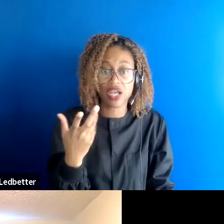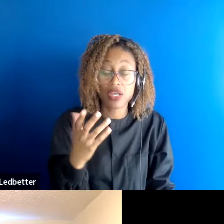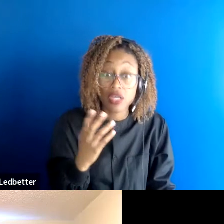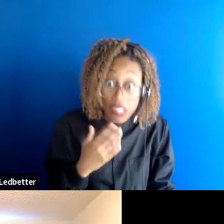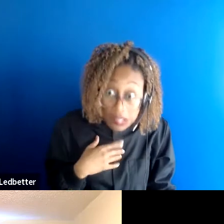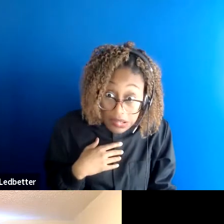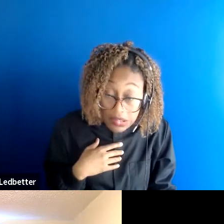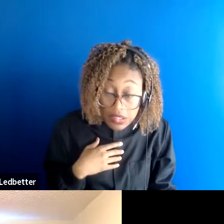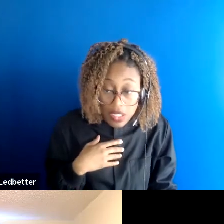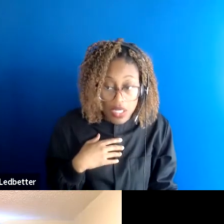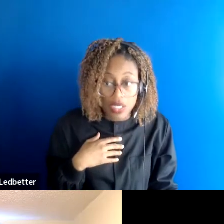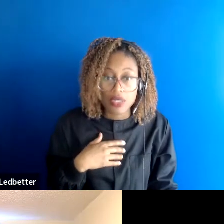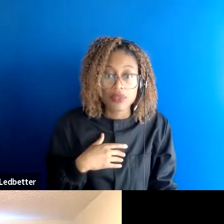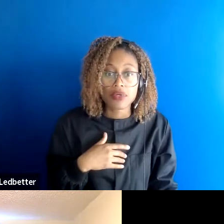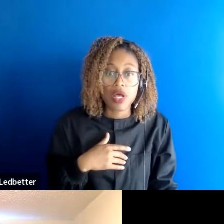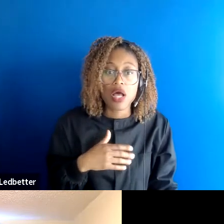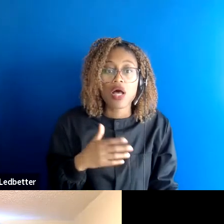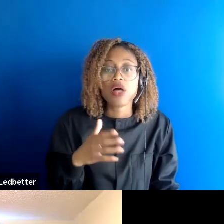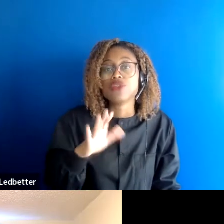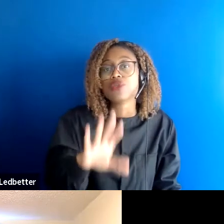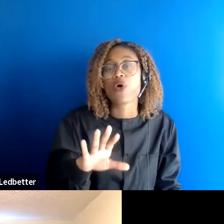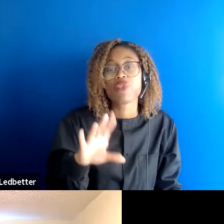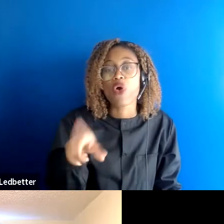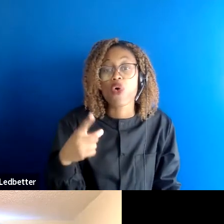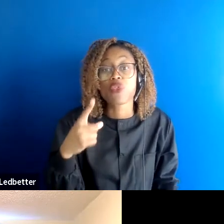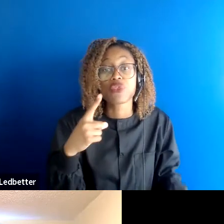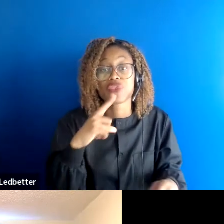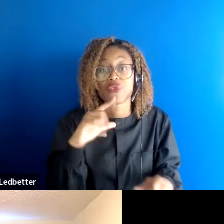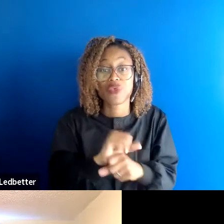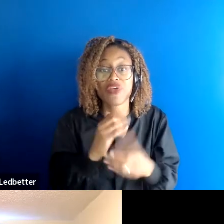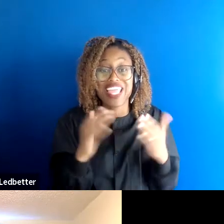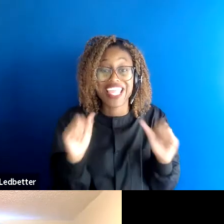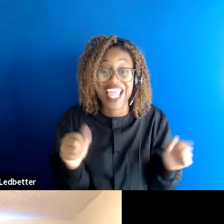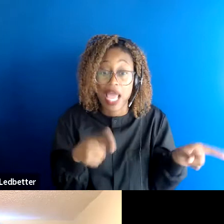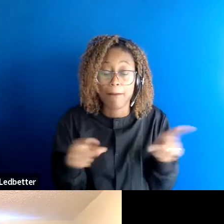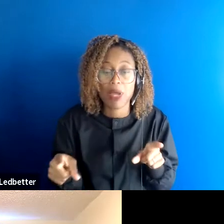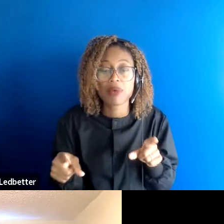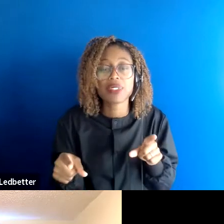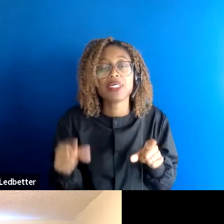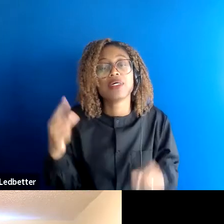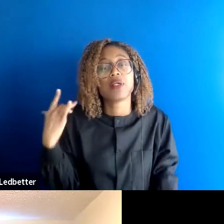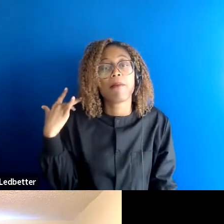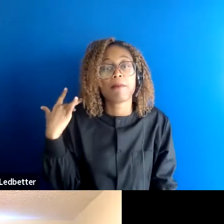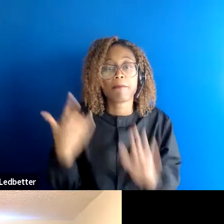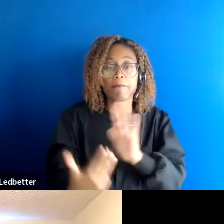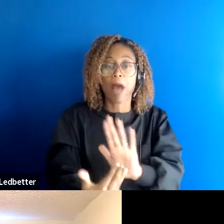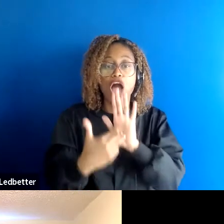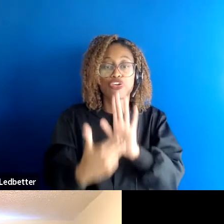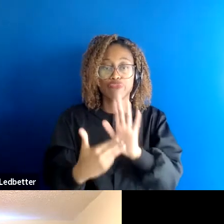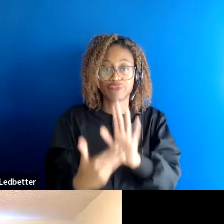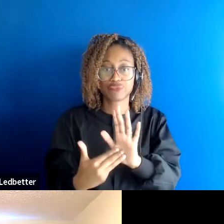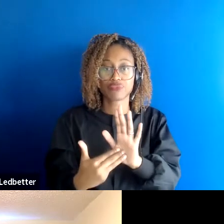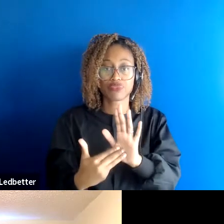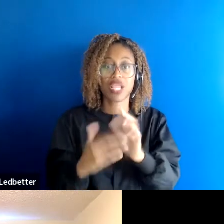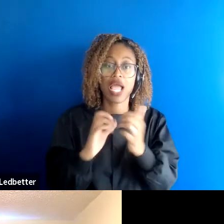happen is to model the sort of way that we need to be